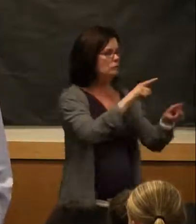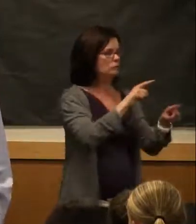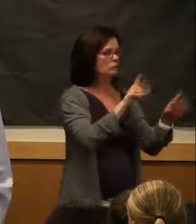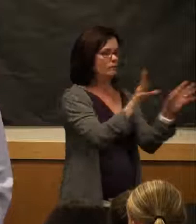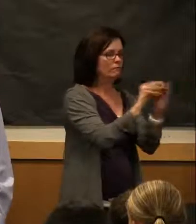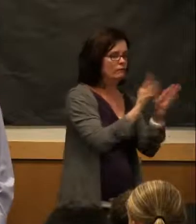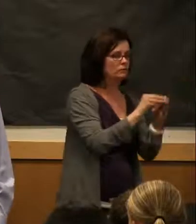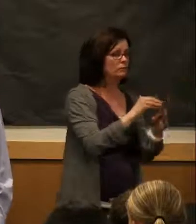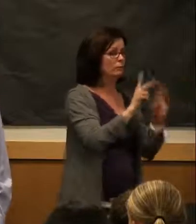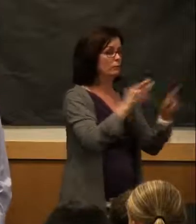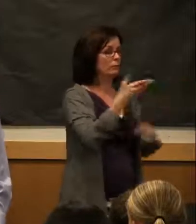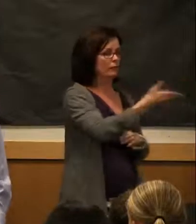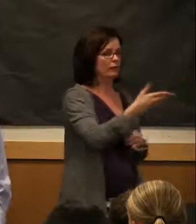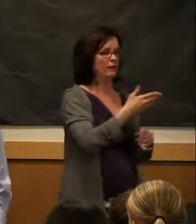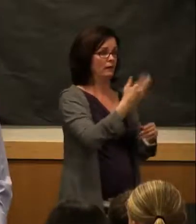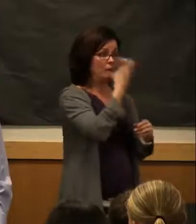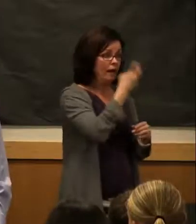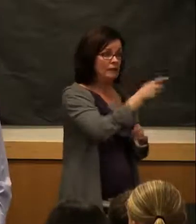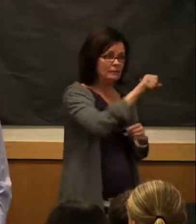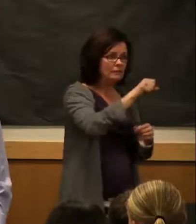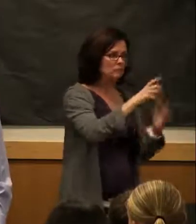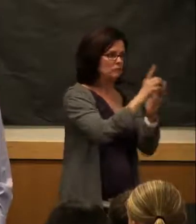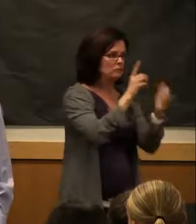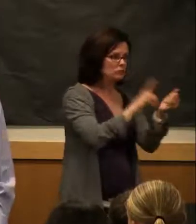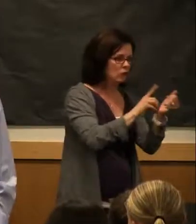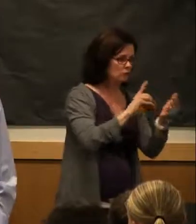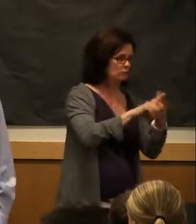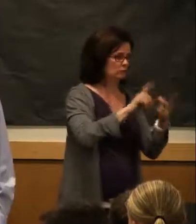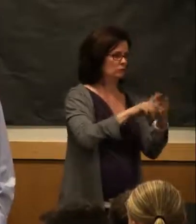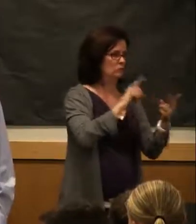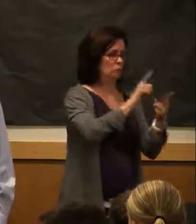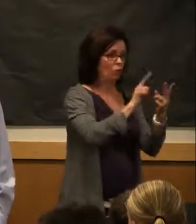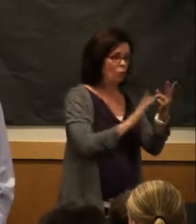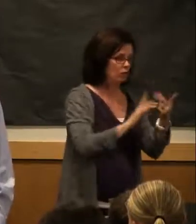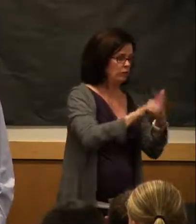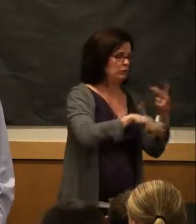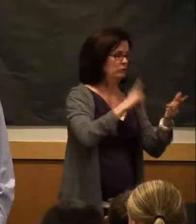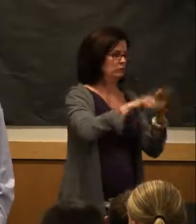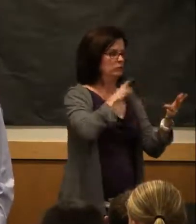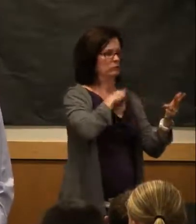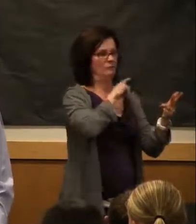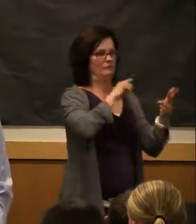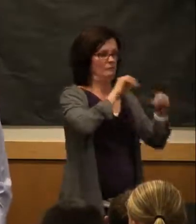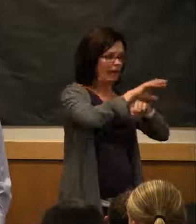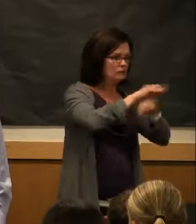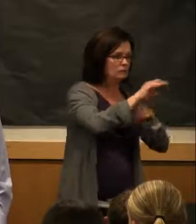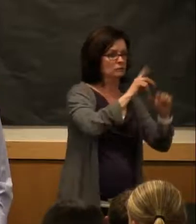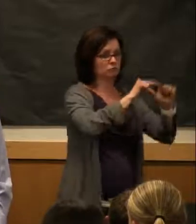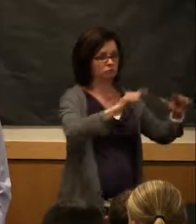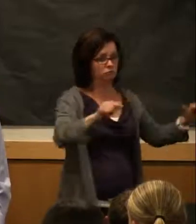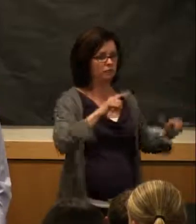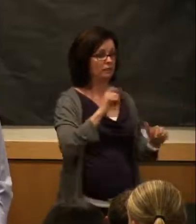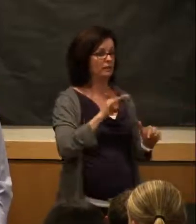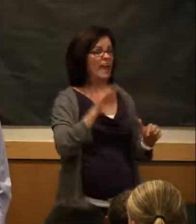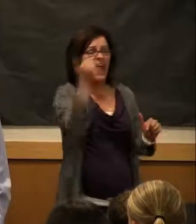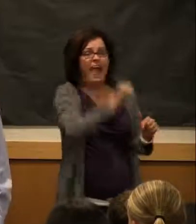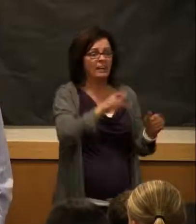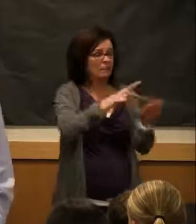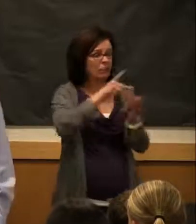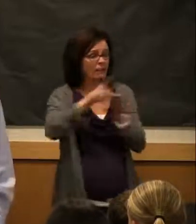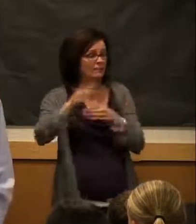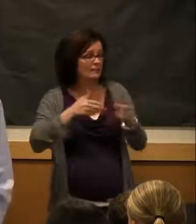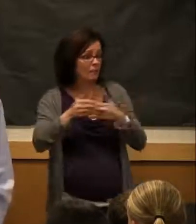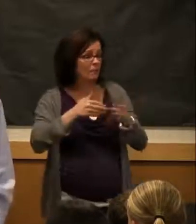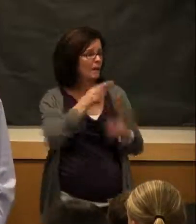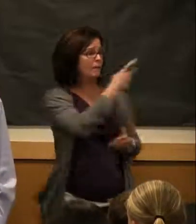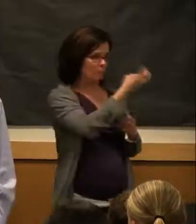and lawyers and teachers and rehab counselors. And you name the profession, there were blind people doing it. And it